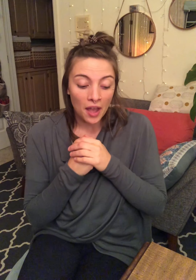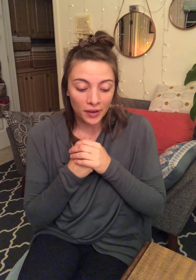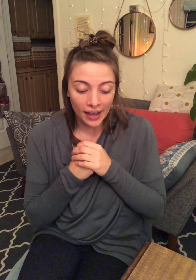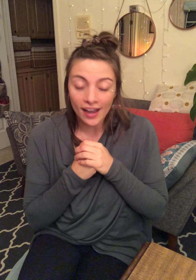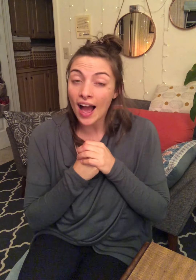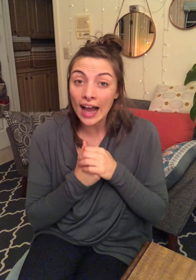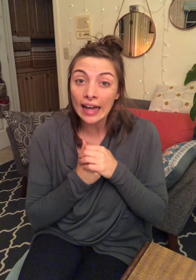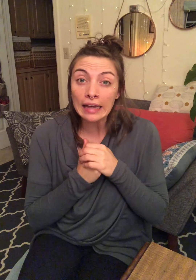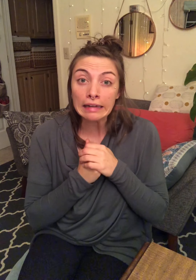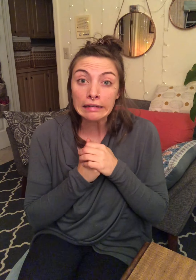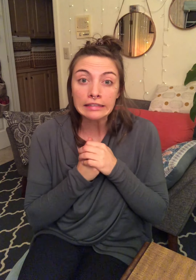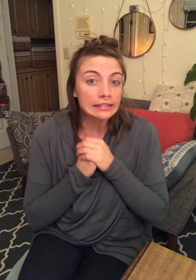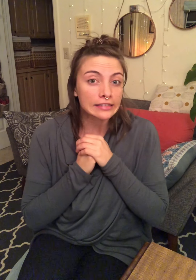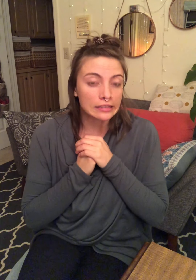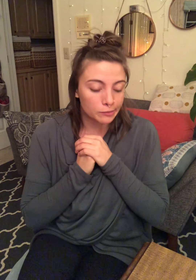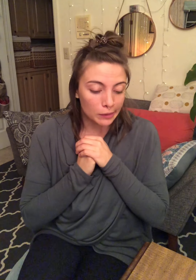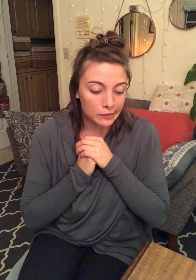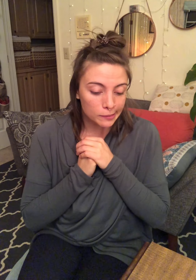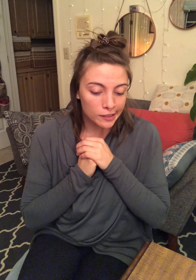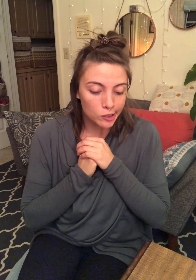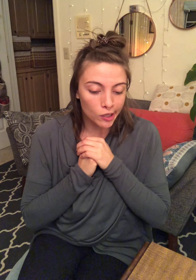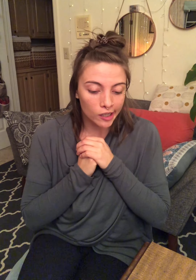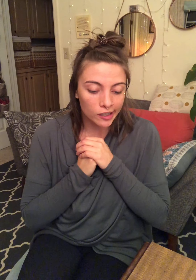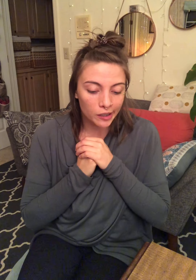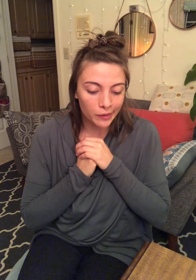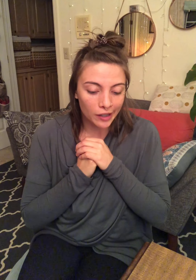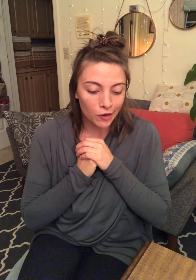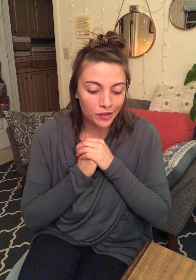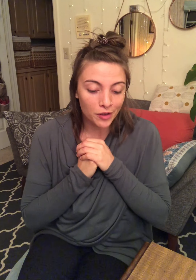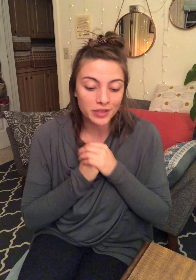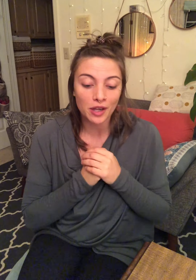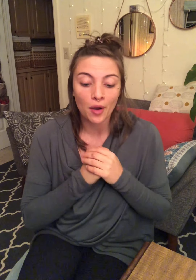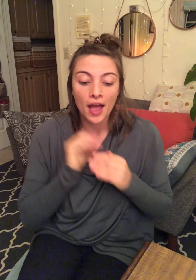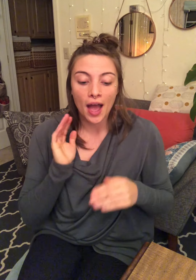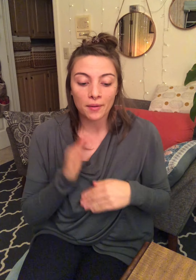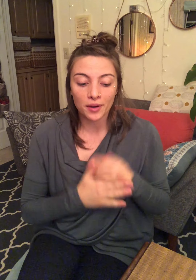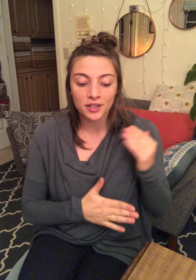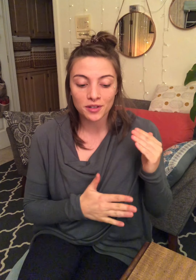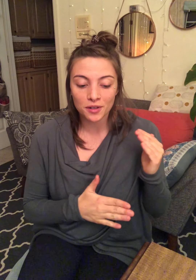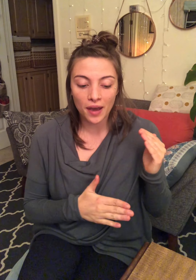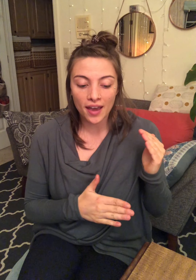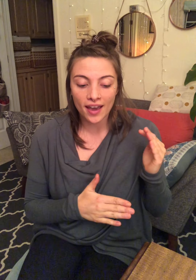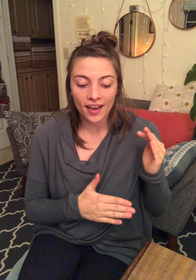Okay, I probably spent too long going over those, so I'm going to do a